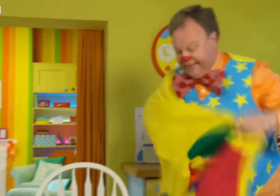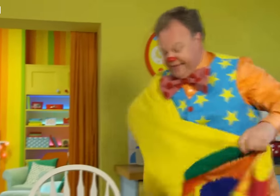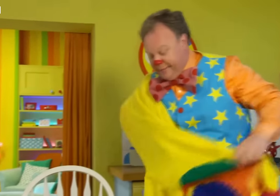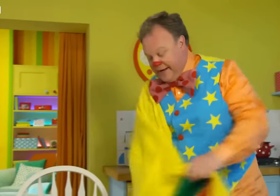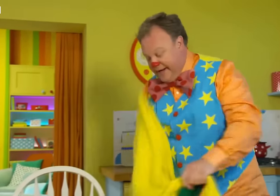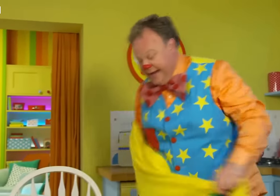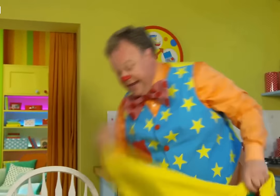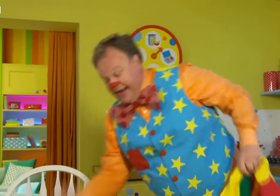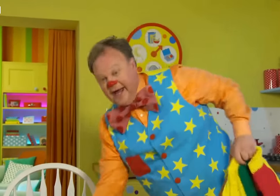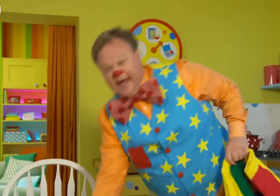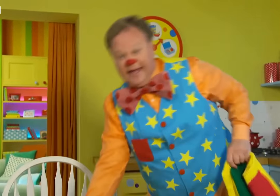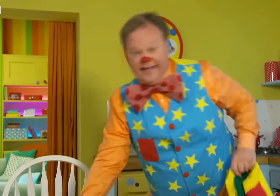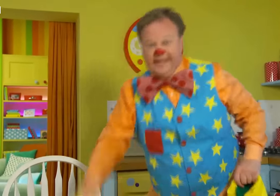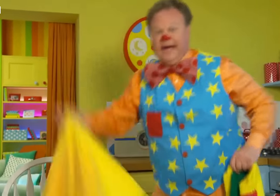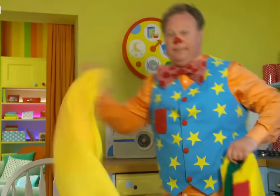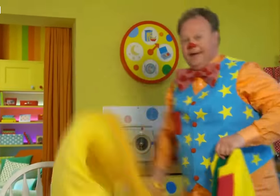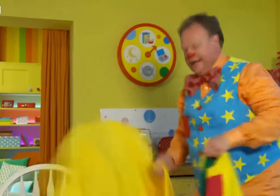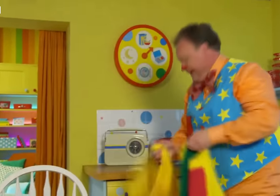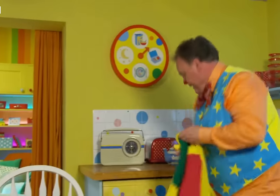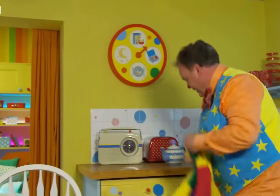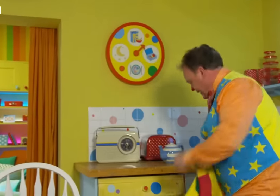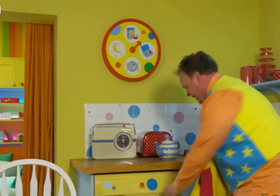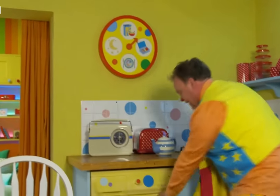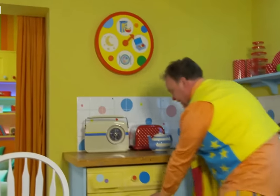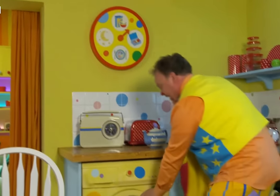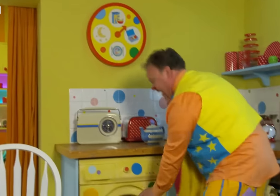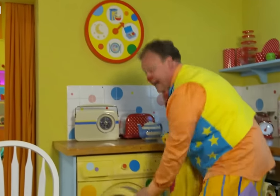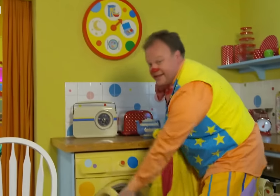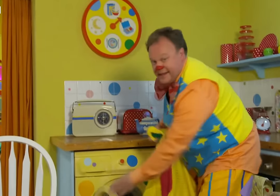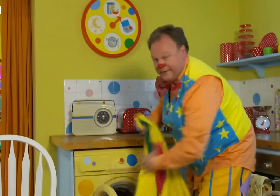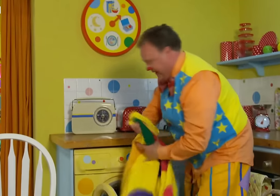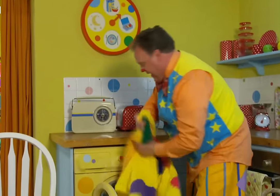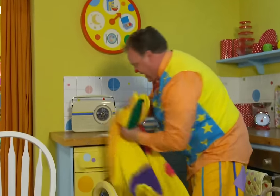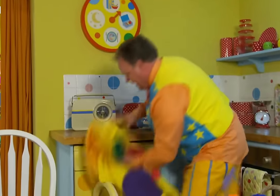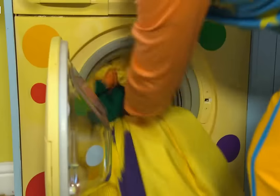This one. Yep. Into the machine.